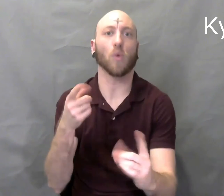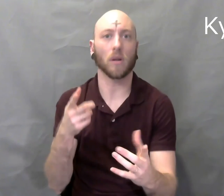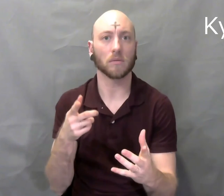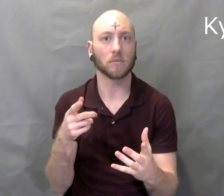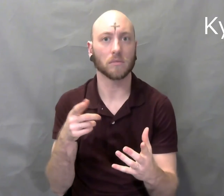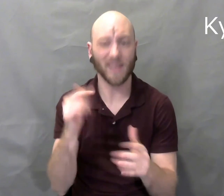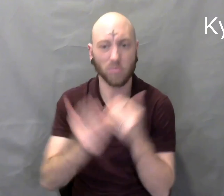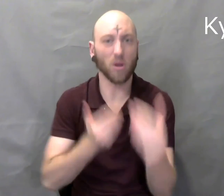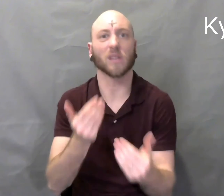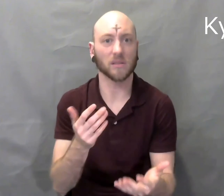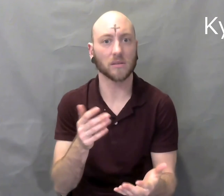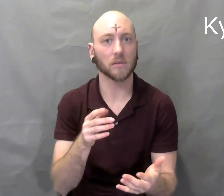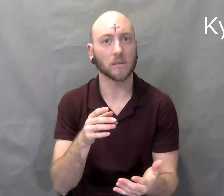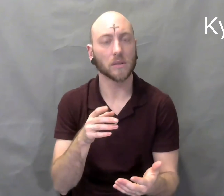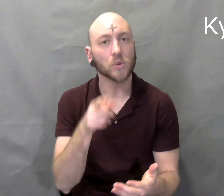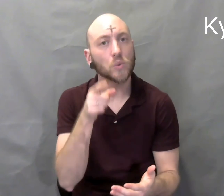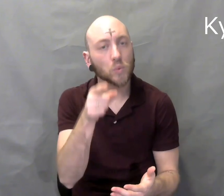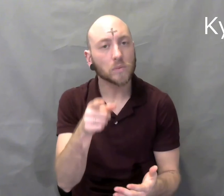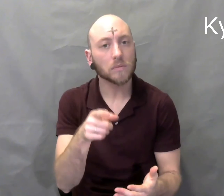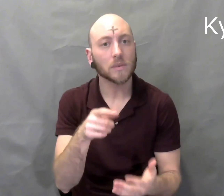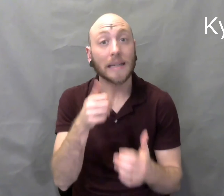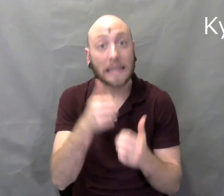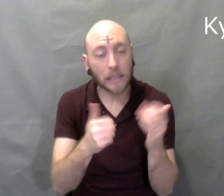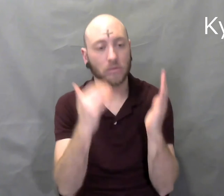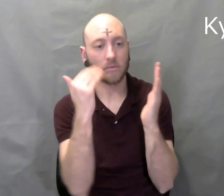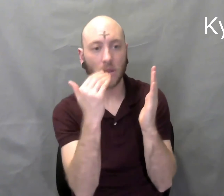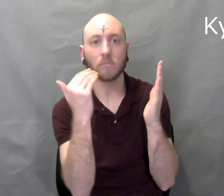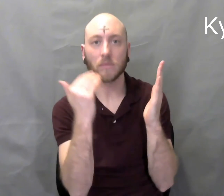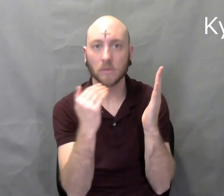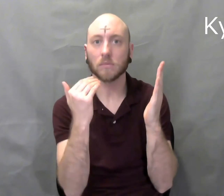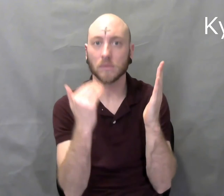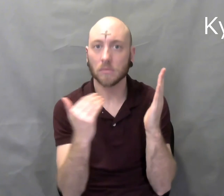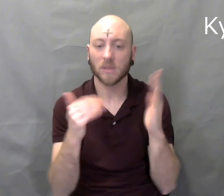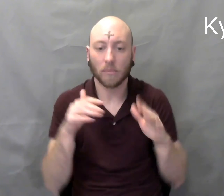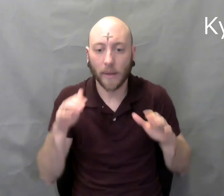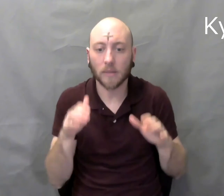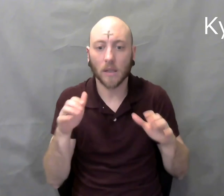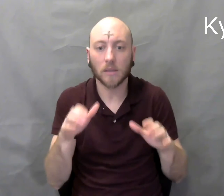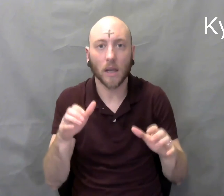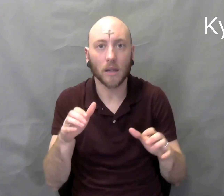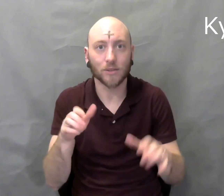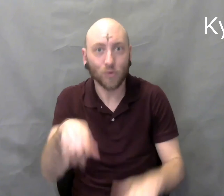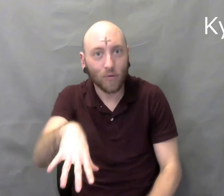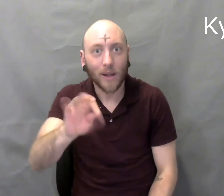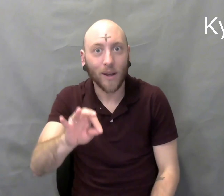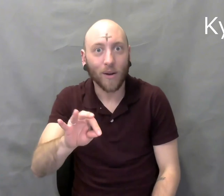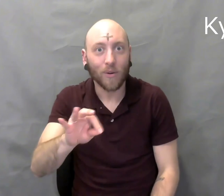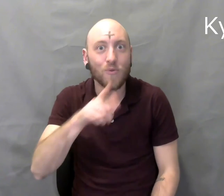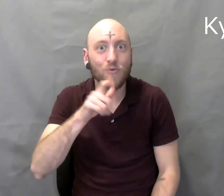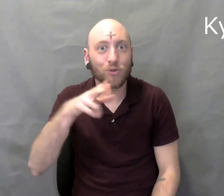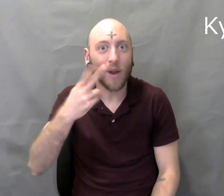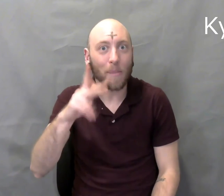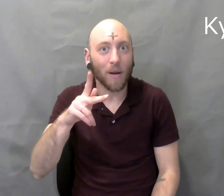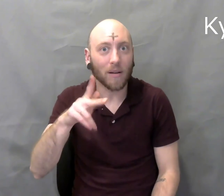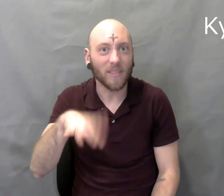process, is that, you're, by going through the steps, by just doing the action, you get to find out what your higher power